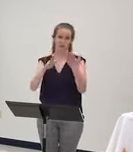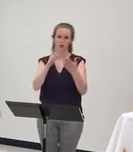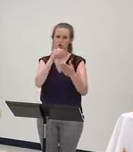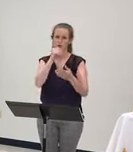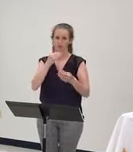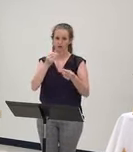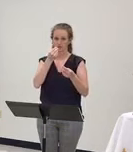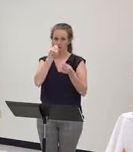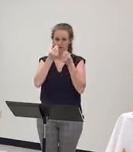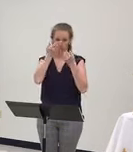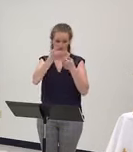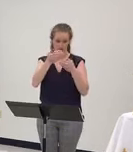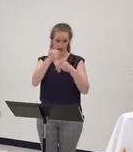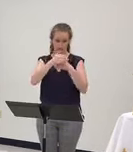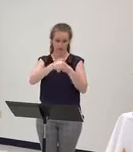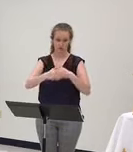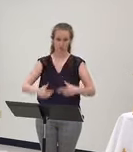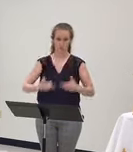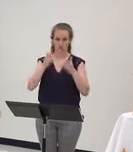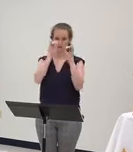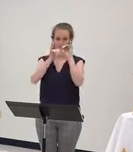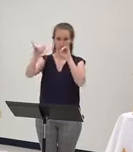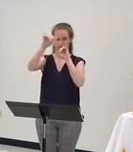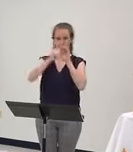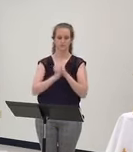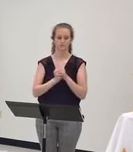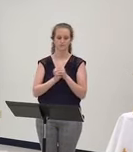bread will live forever.